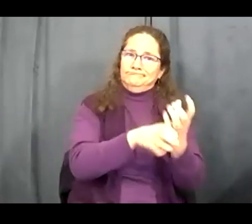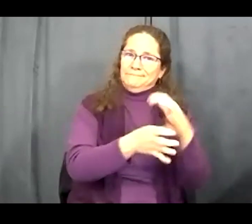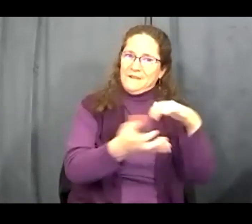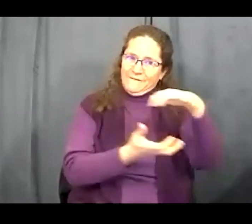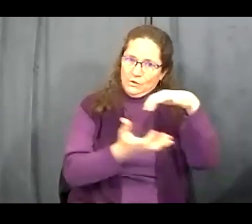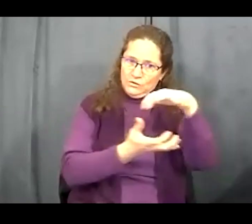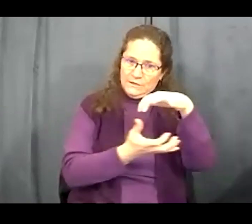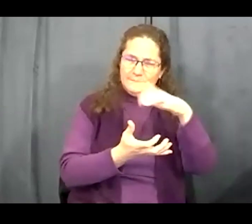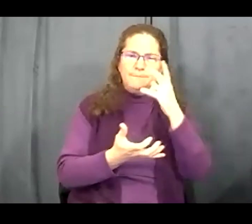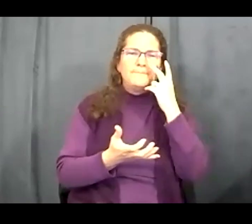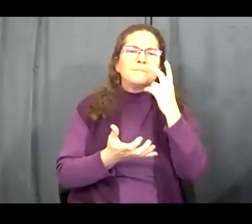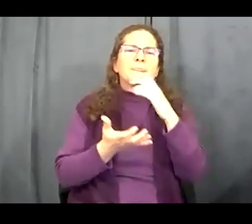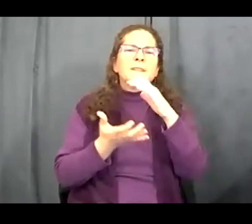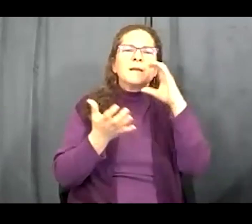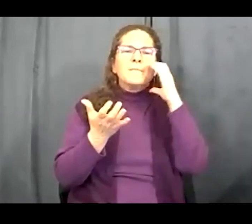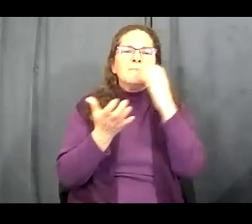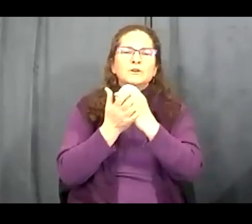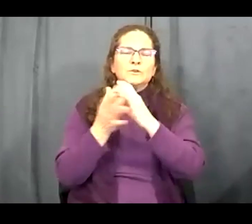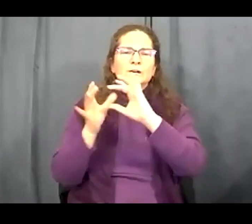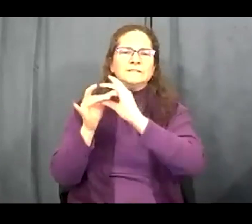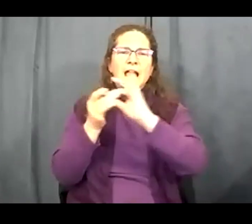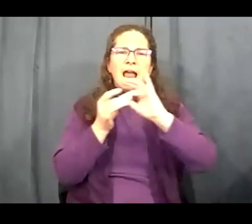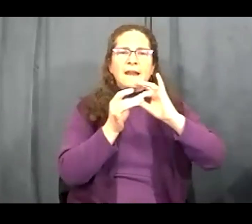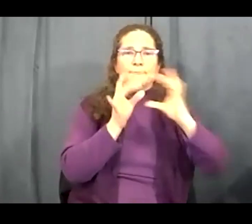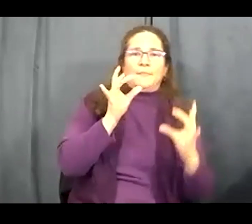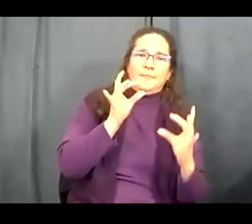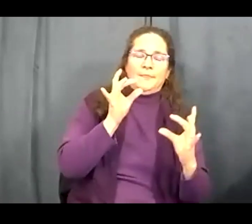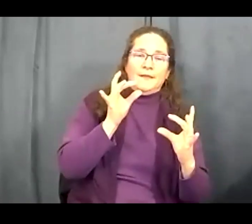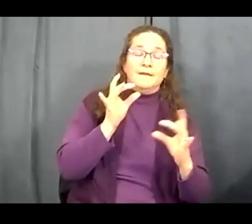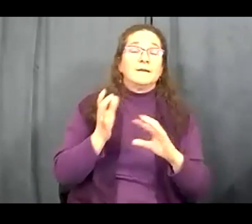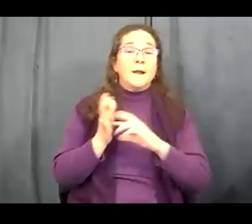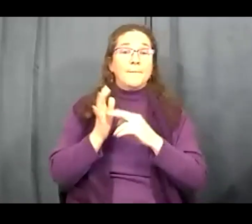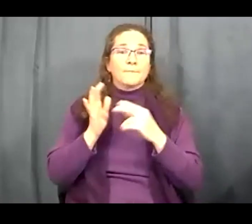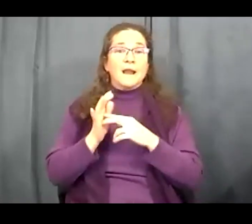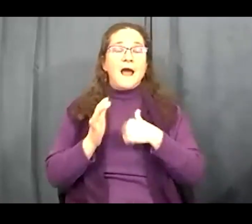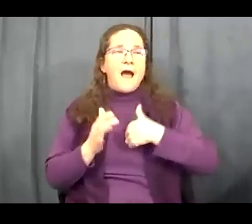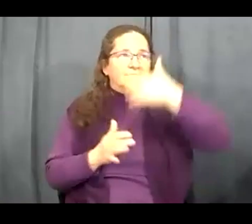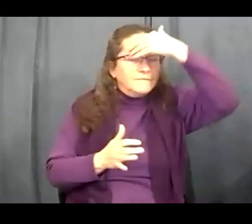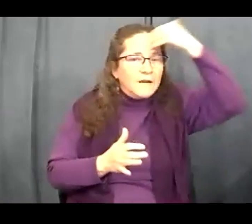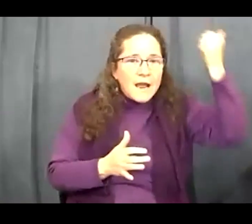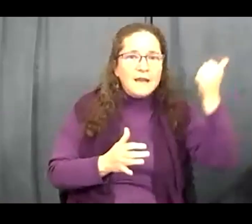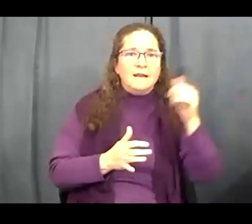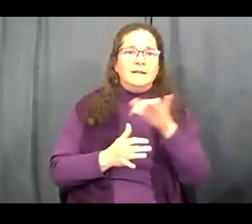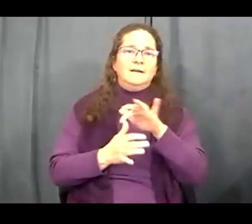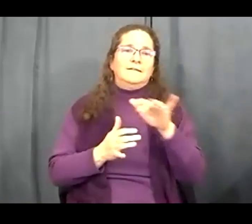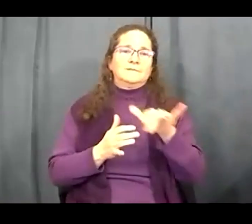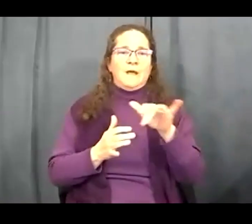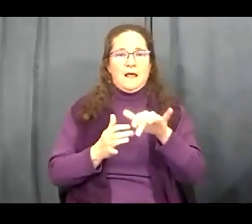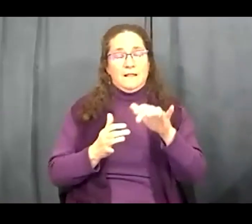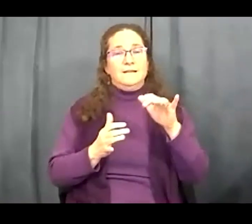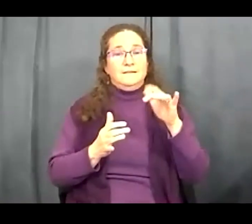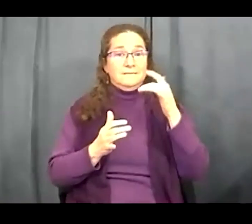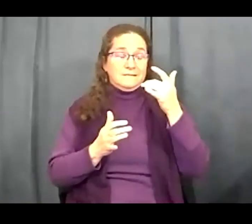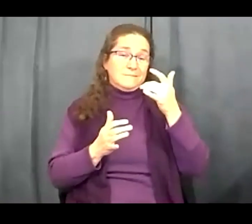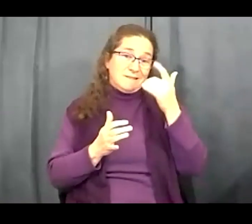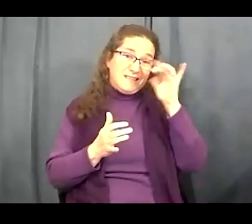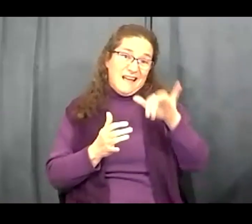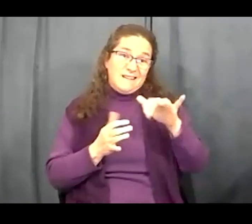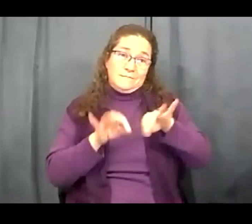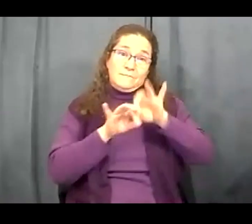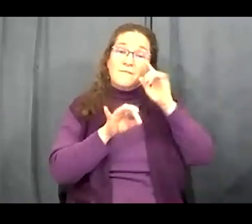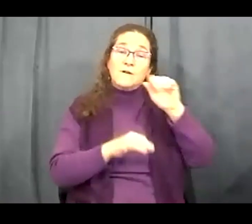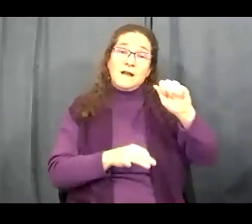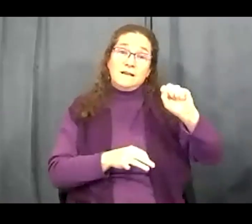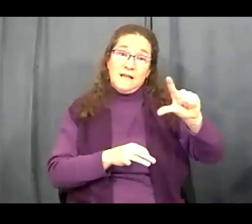a graphic of the chain that's broken, and that may be if I'm consistently forgetting to fingerspell, because that's an important part of American Sign Language